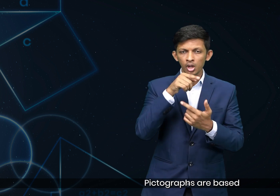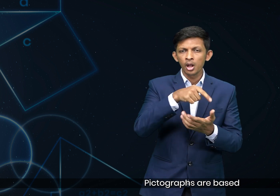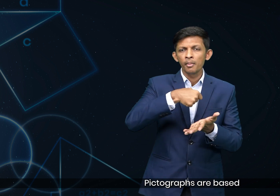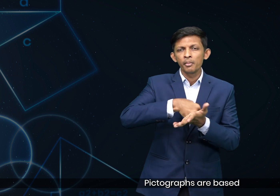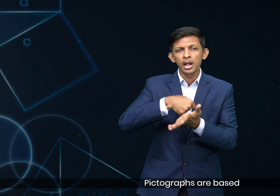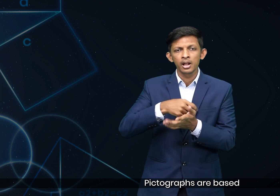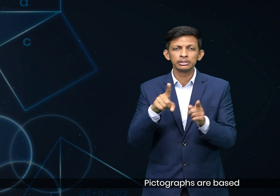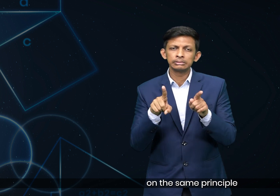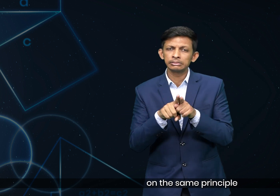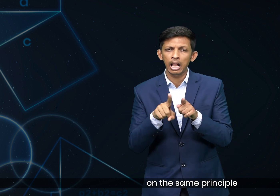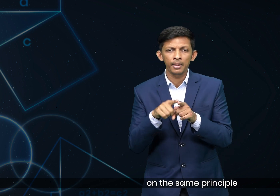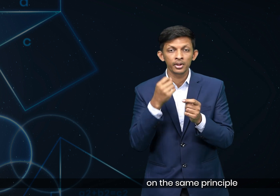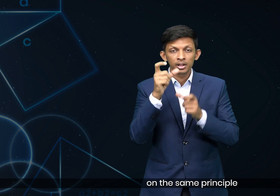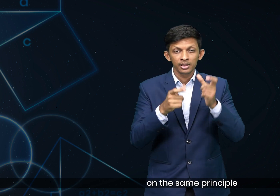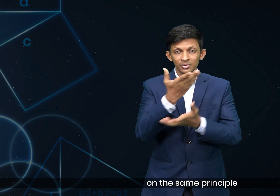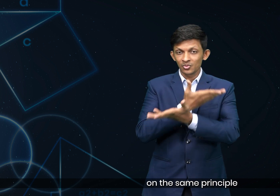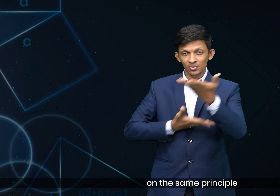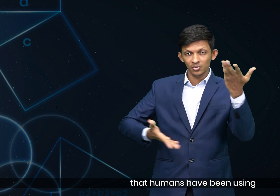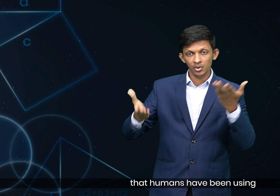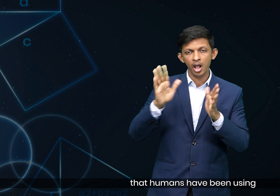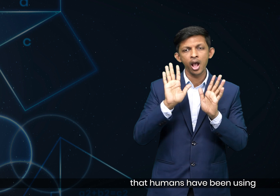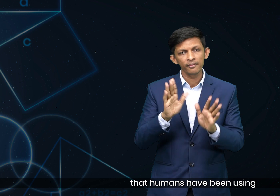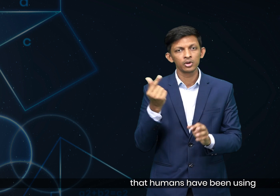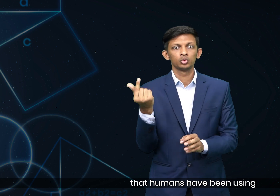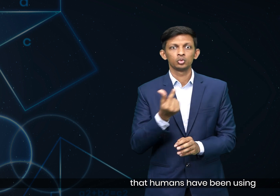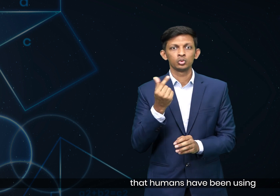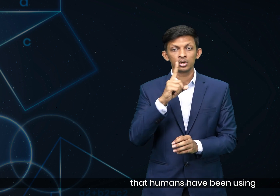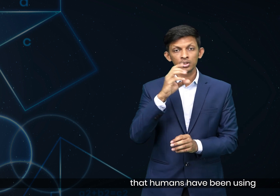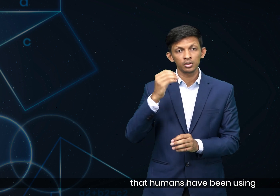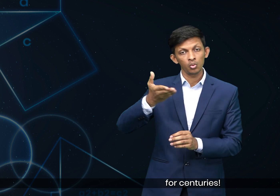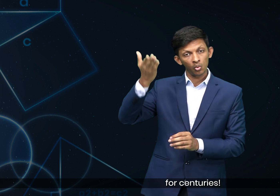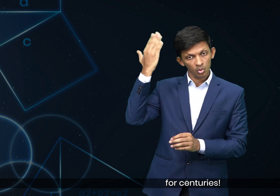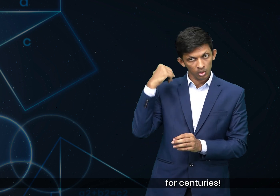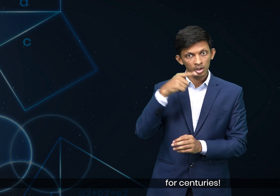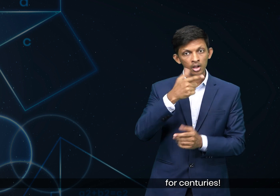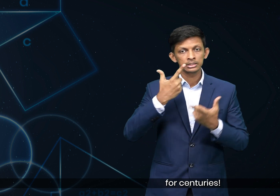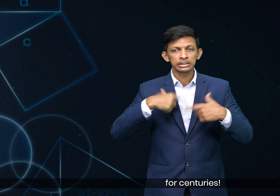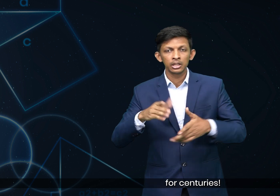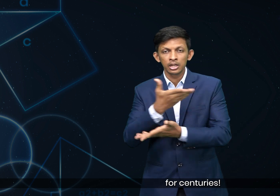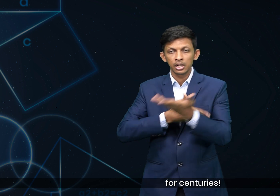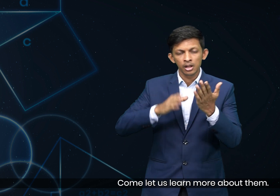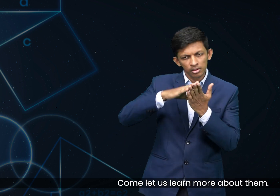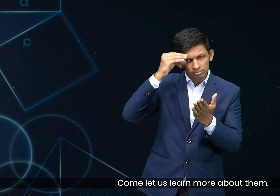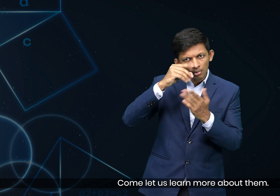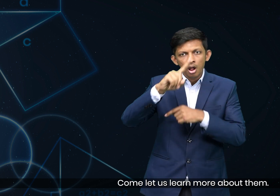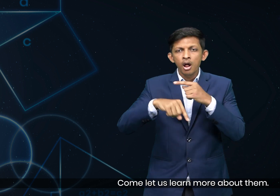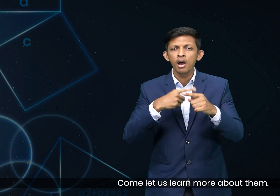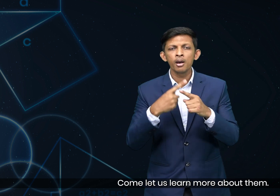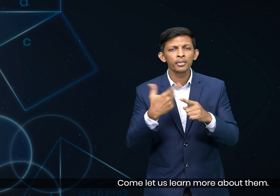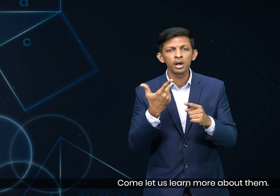Pictographs are based on the same principle that humans have been using for centuries. Come, let us learn more about